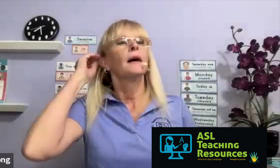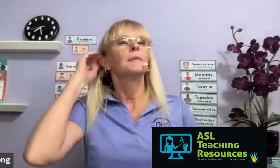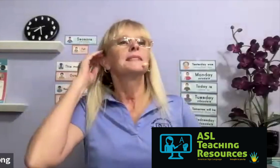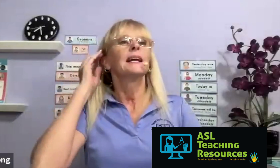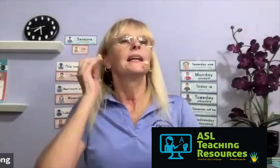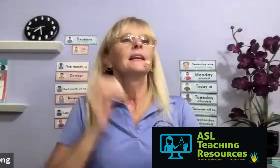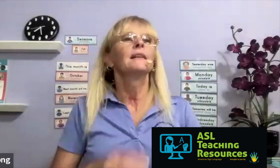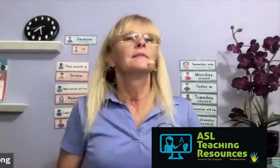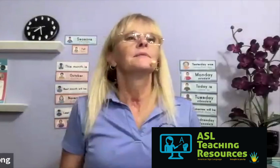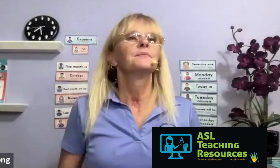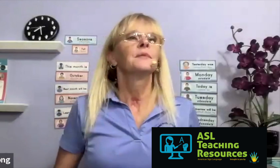updating.